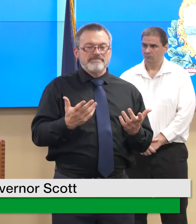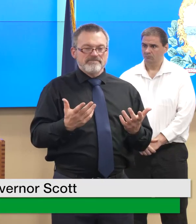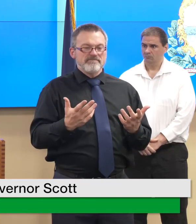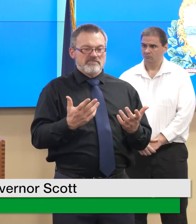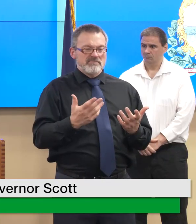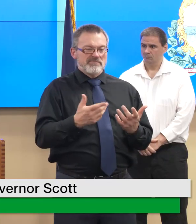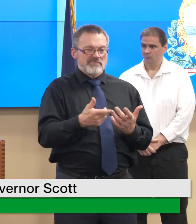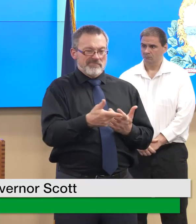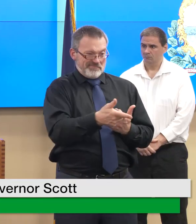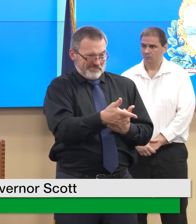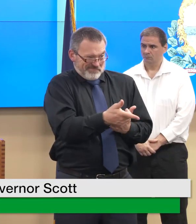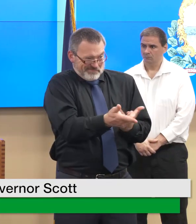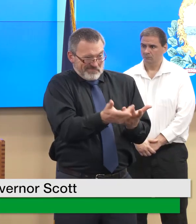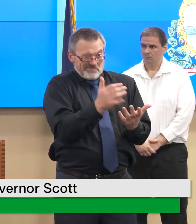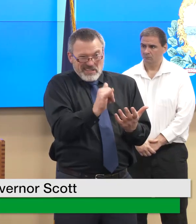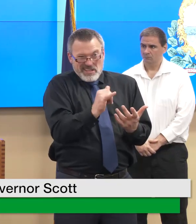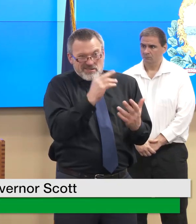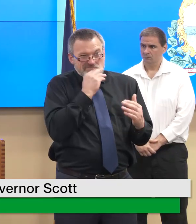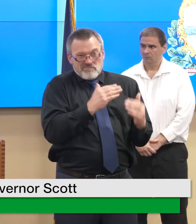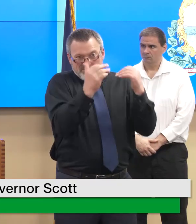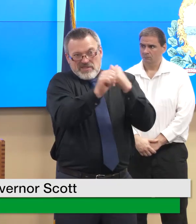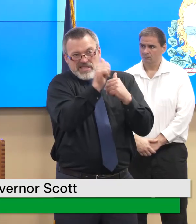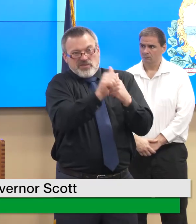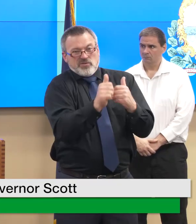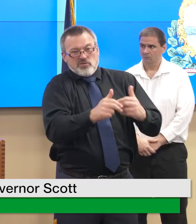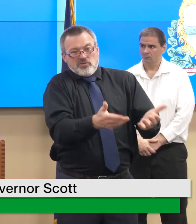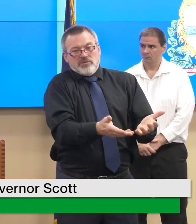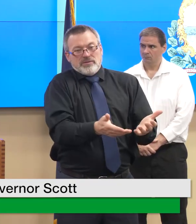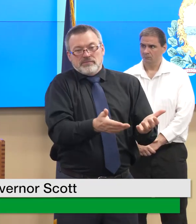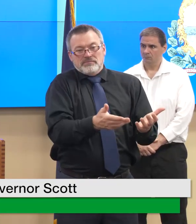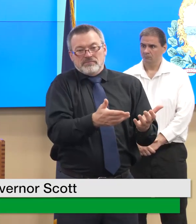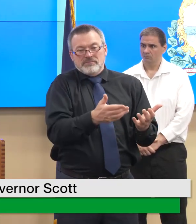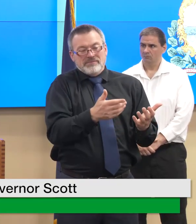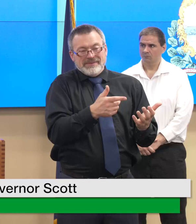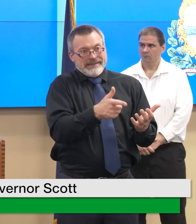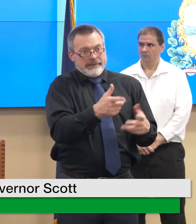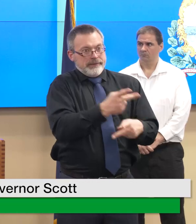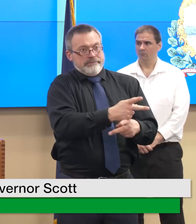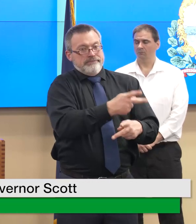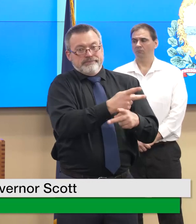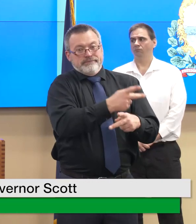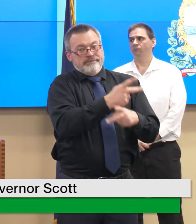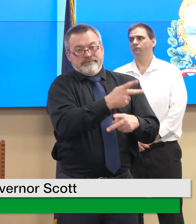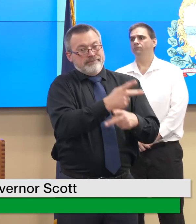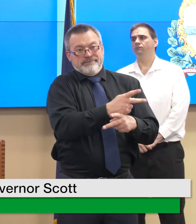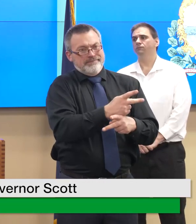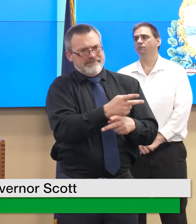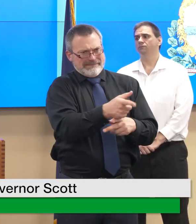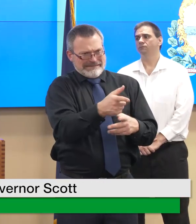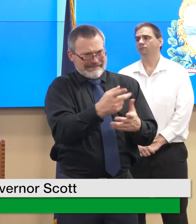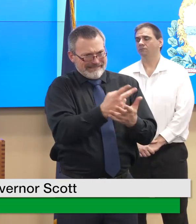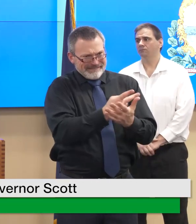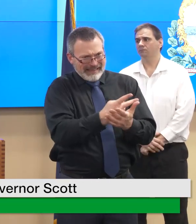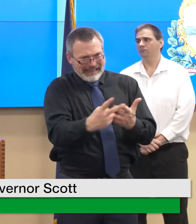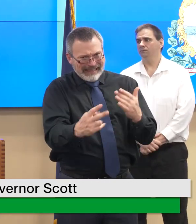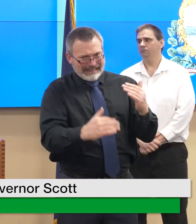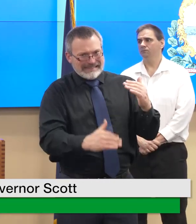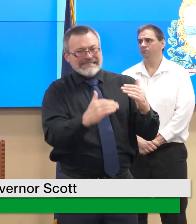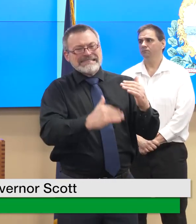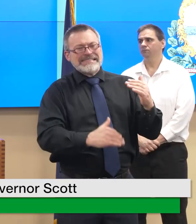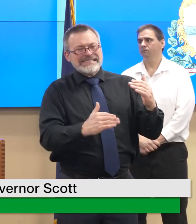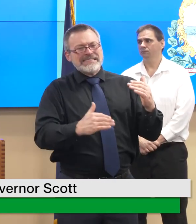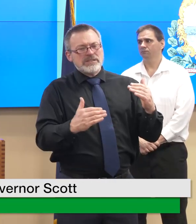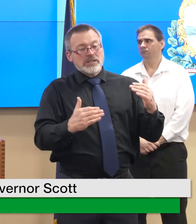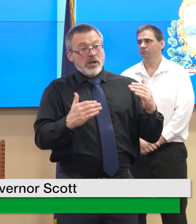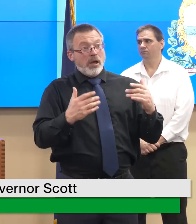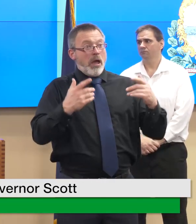their own, in that poorly maintained dams can fail catastrophically during a flood